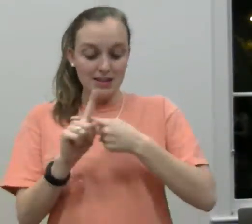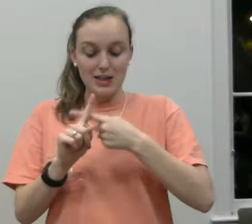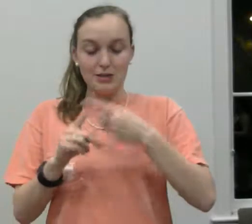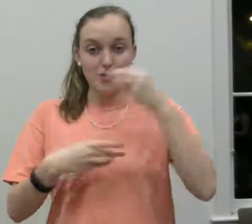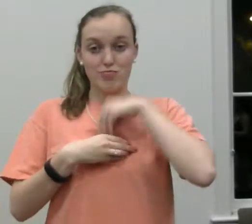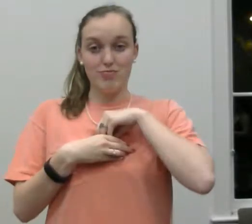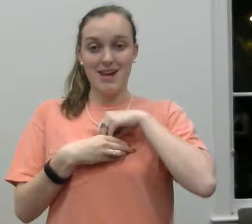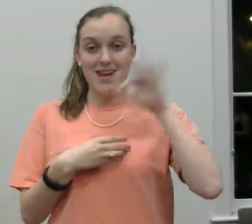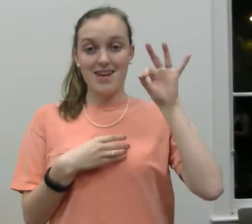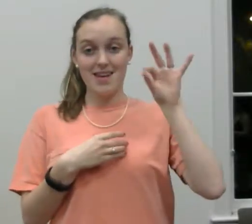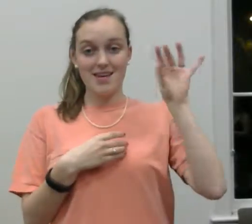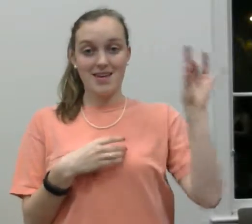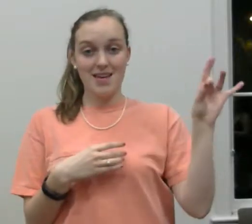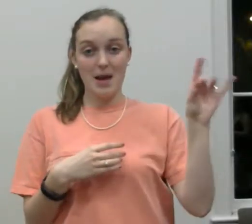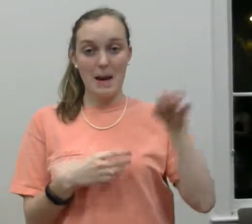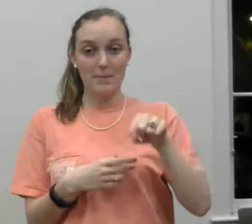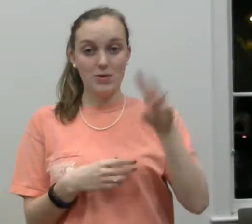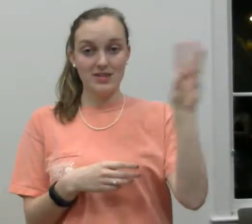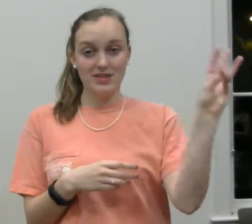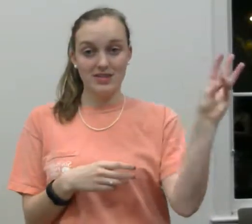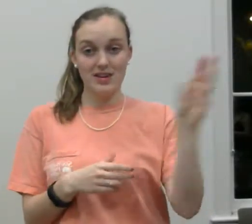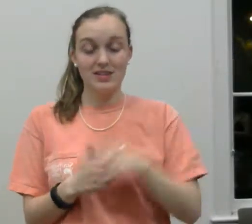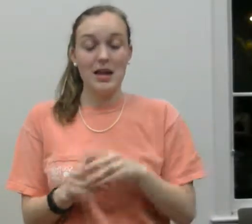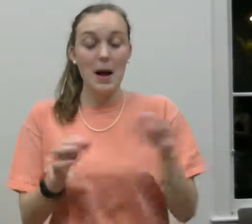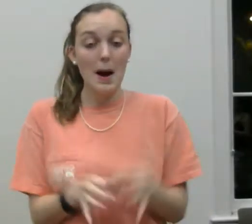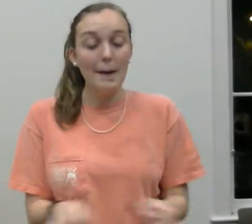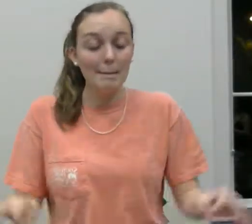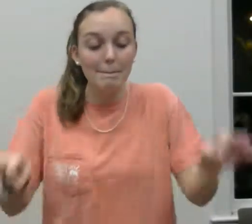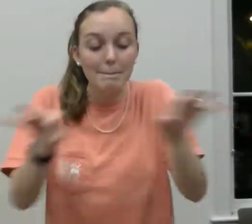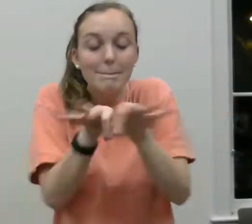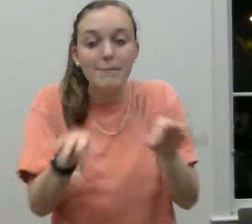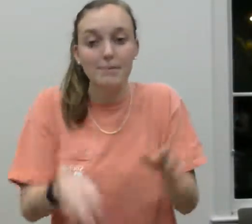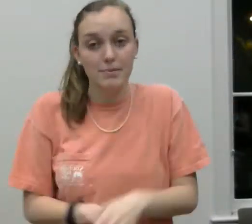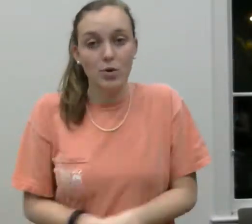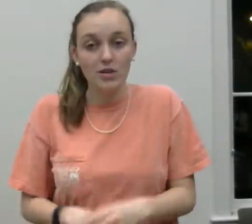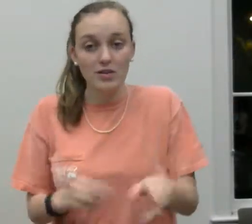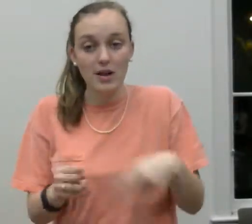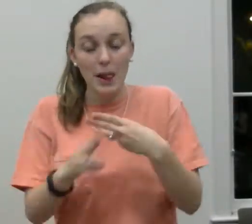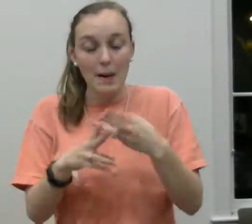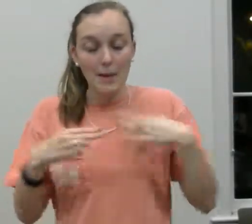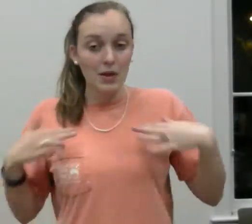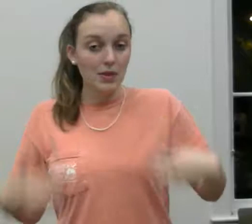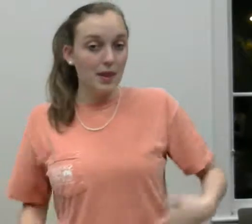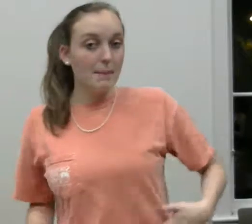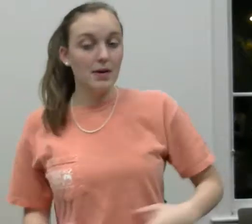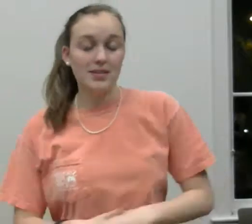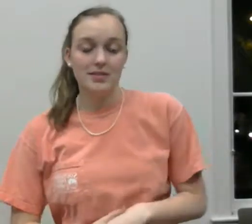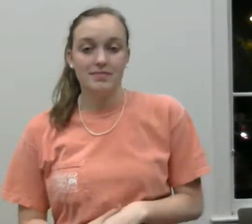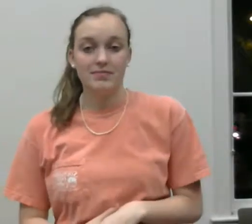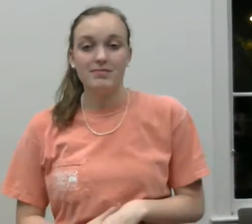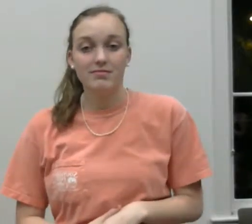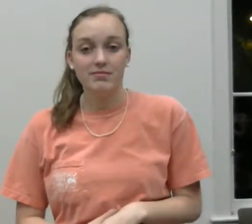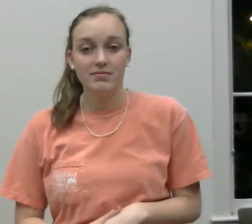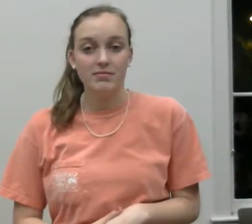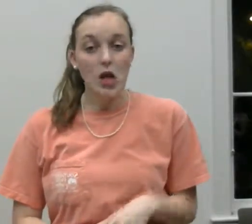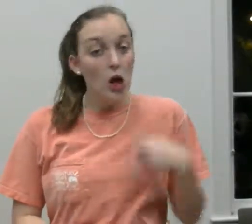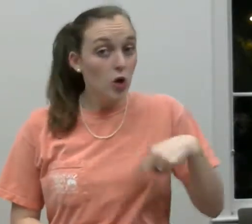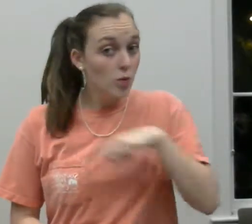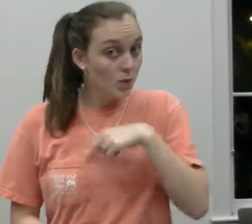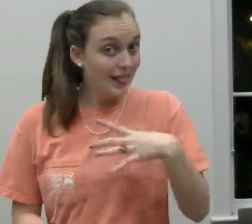Fahrenheit. That is an important homeostatic factor about your body. You also like to have the right amount of salt in your body.